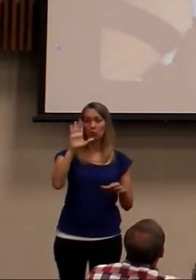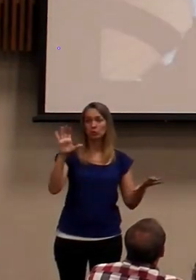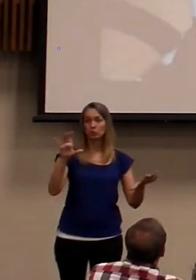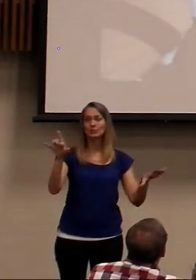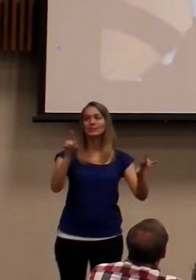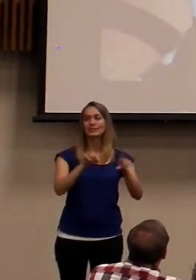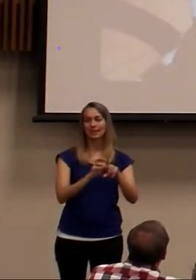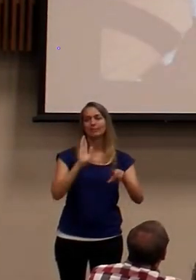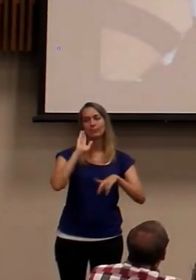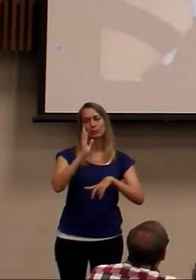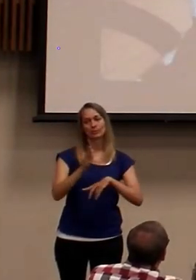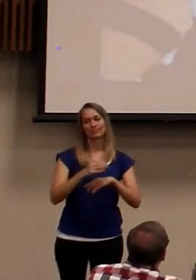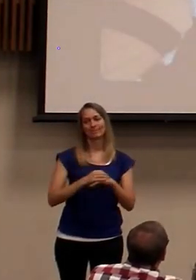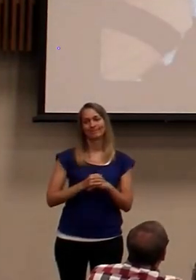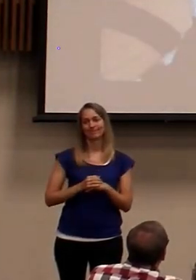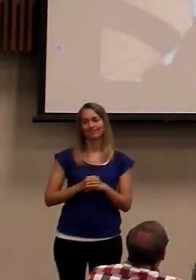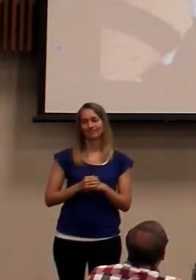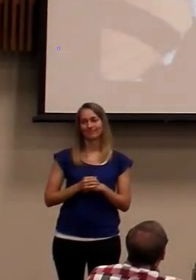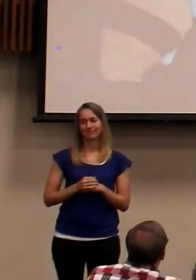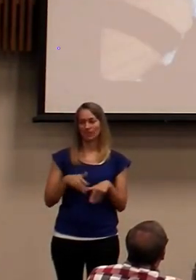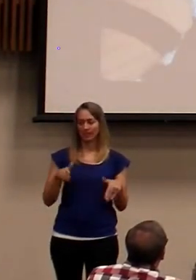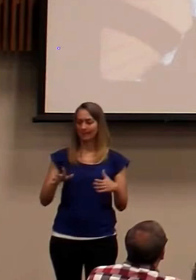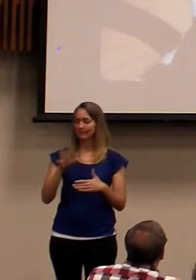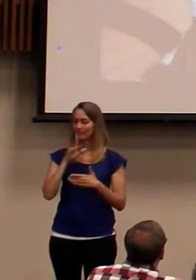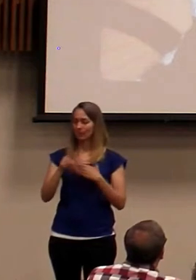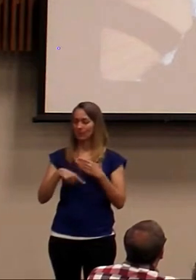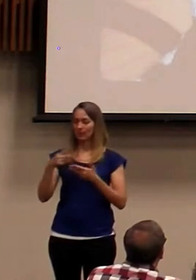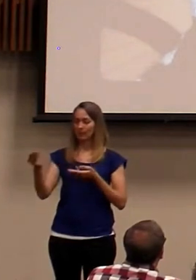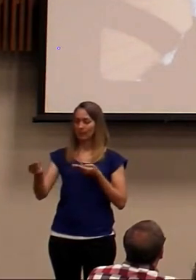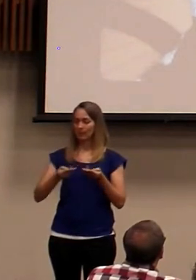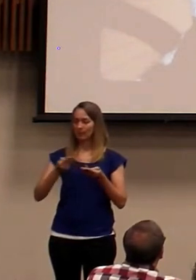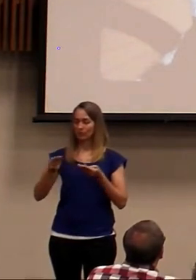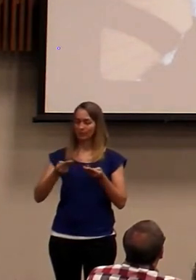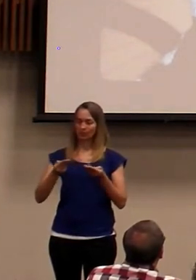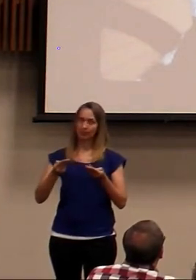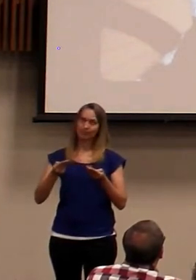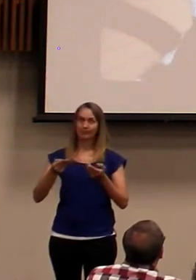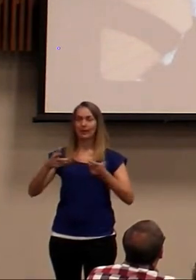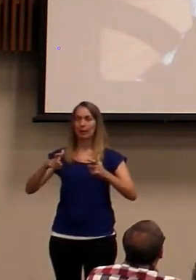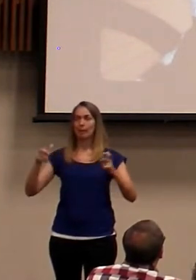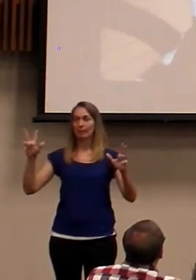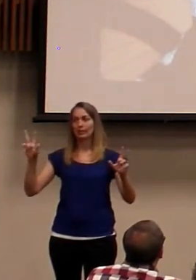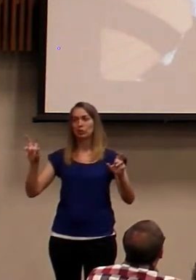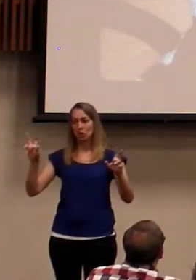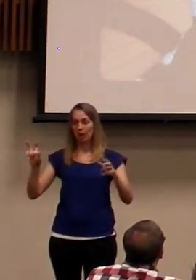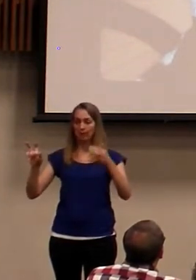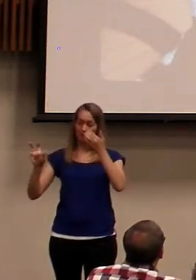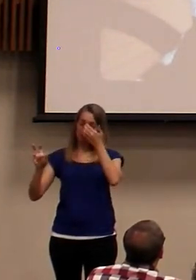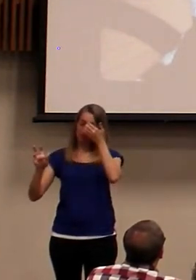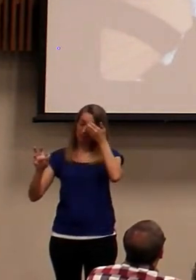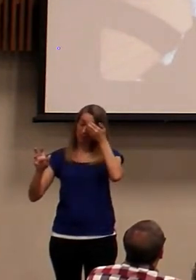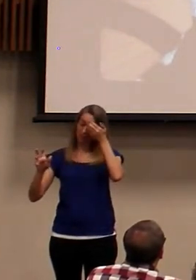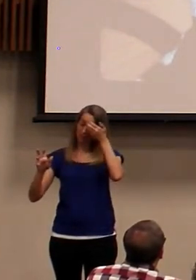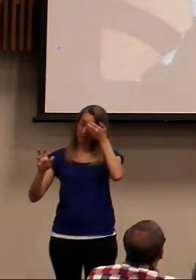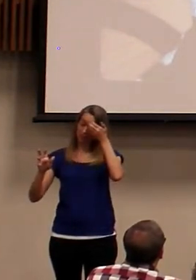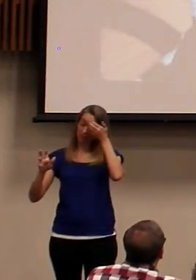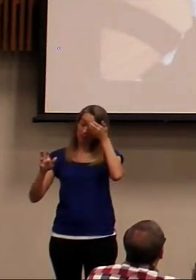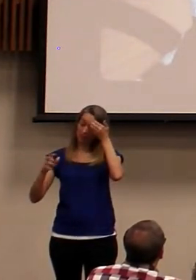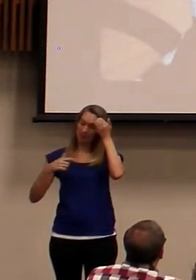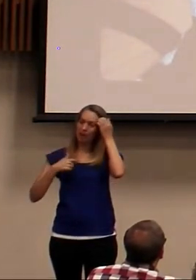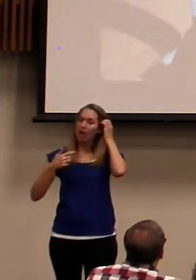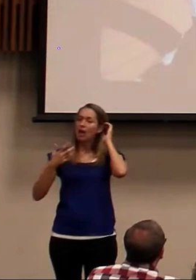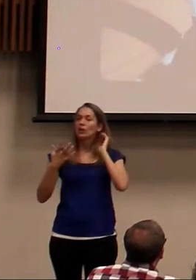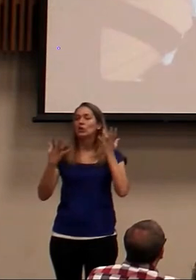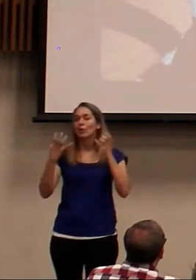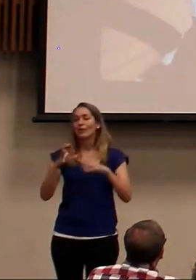We're going to talk about ministry. Well, that's too big a topic. I don't want to talk about everything I was blessed to do